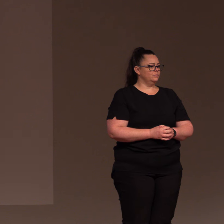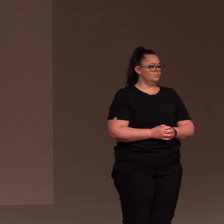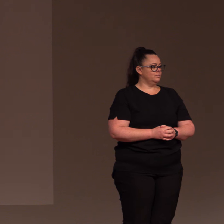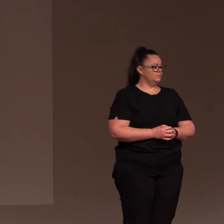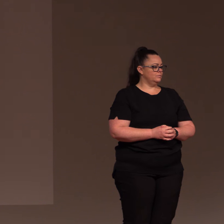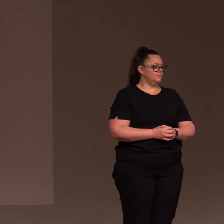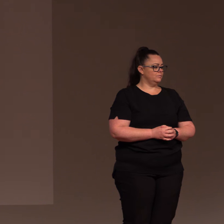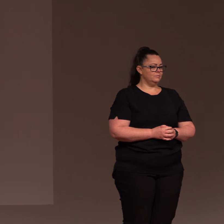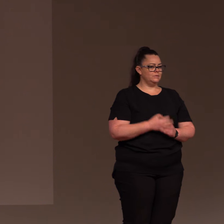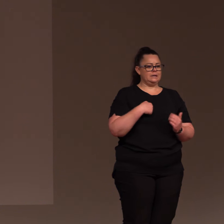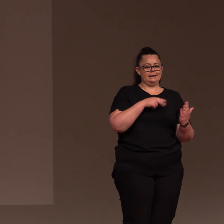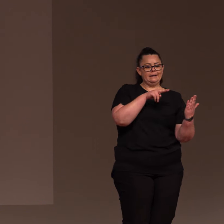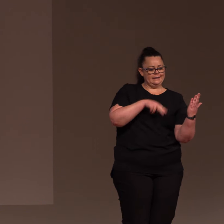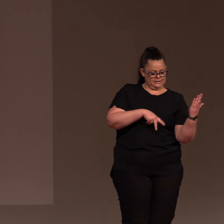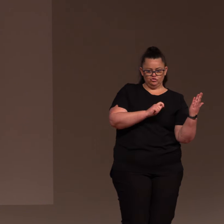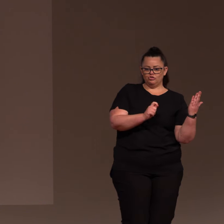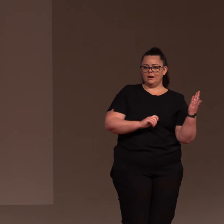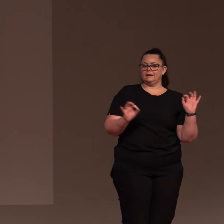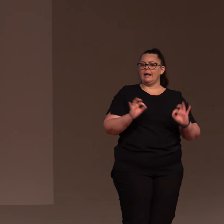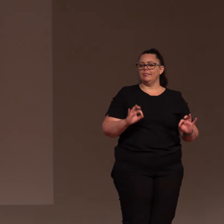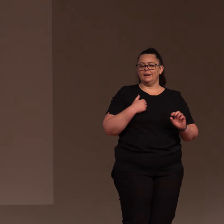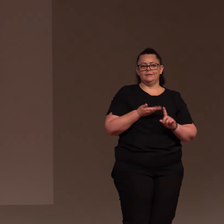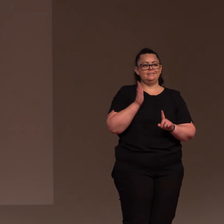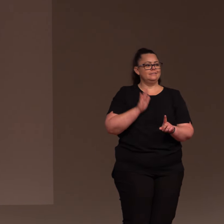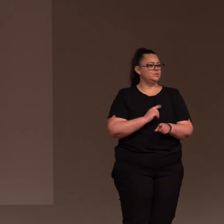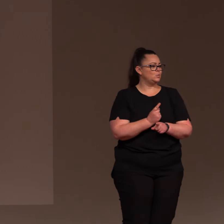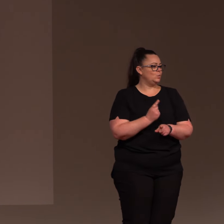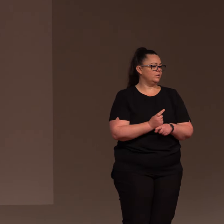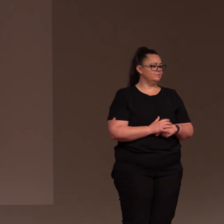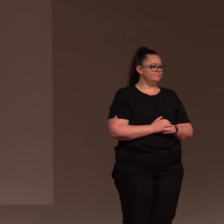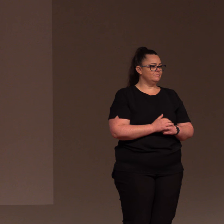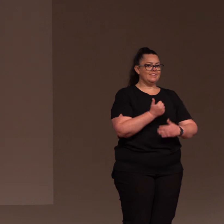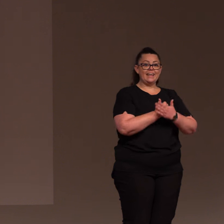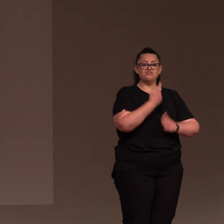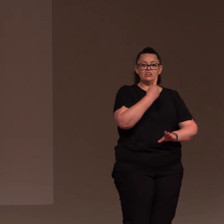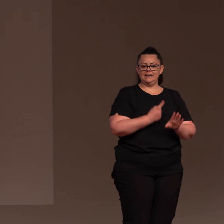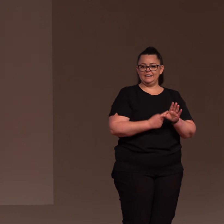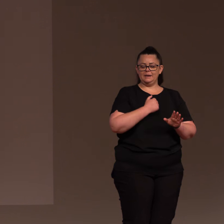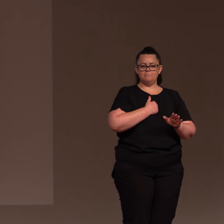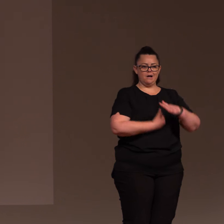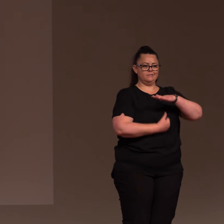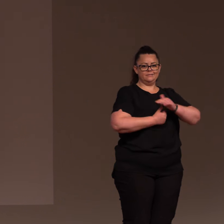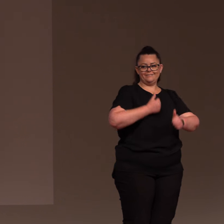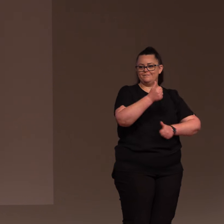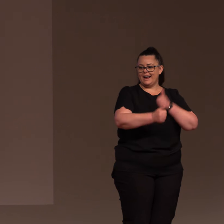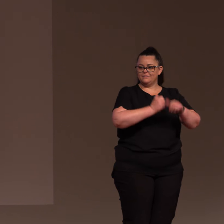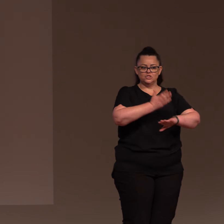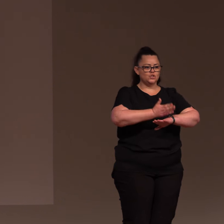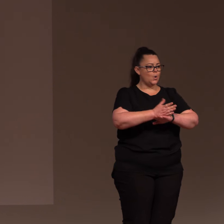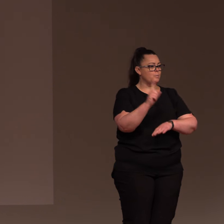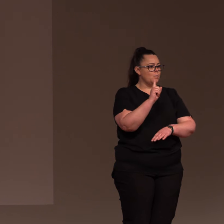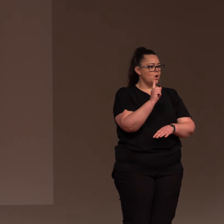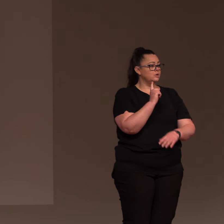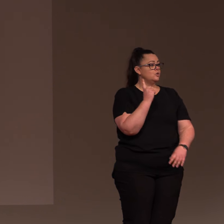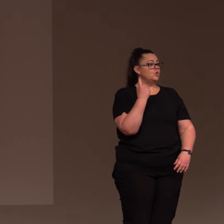my remarks written down. Every year, one of my favourite jobs is calling HSC first in